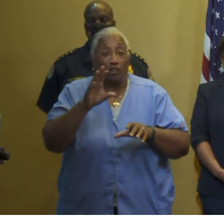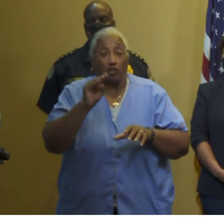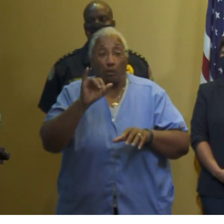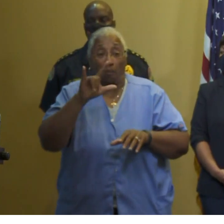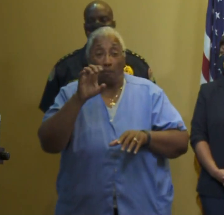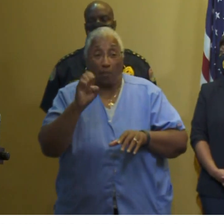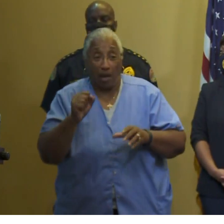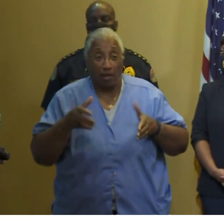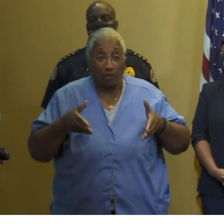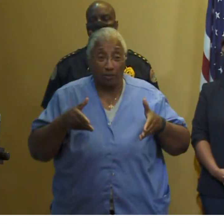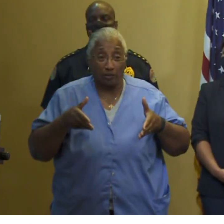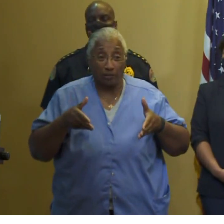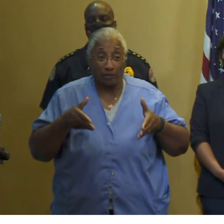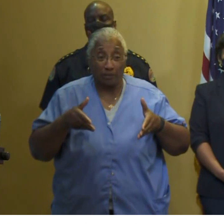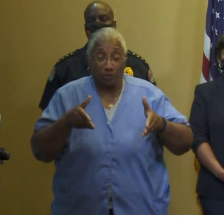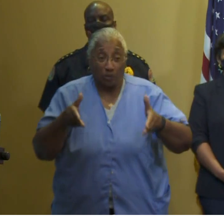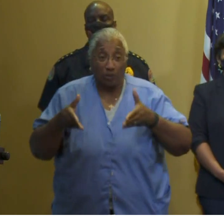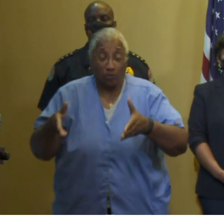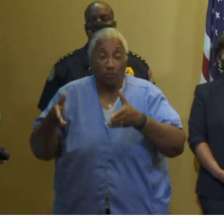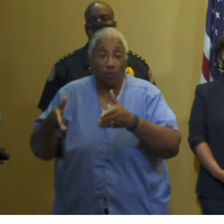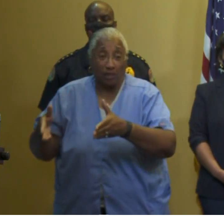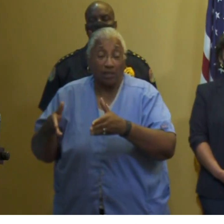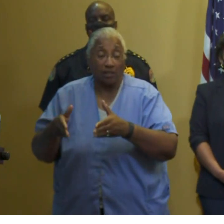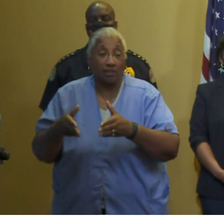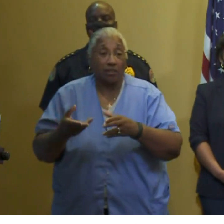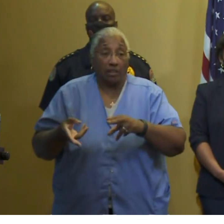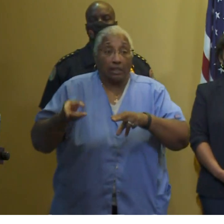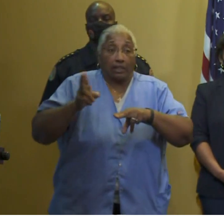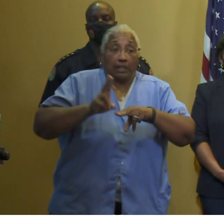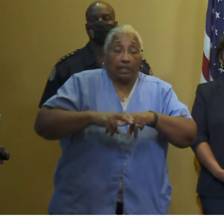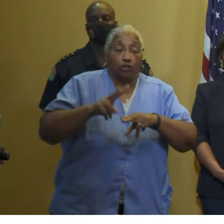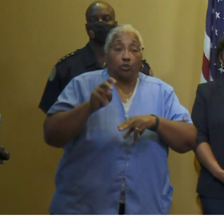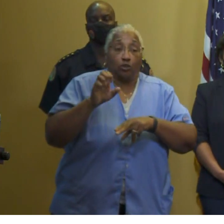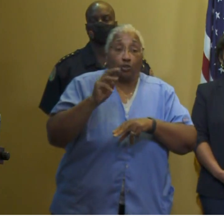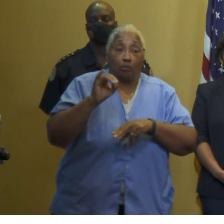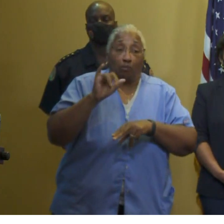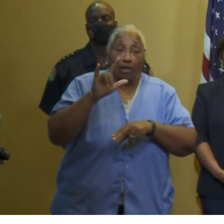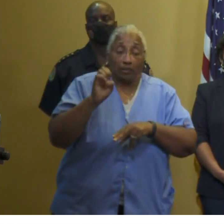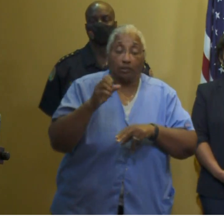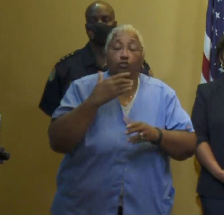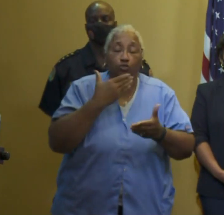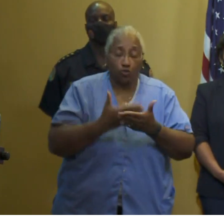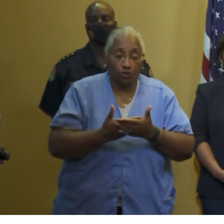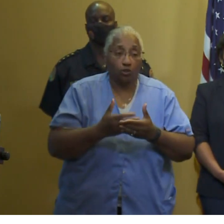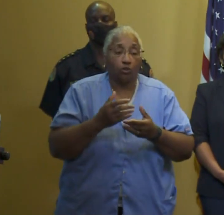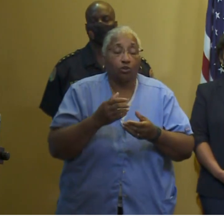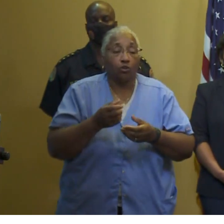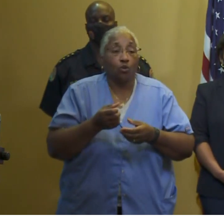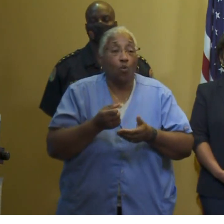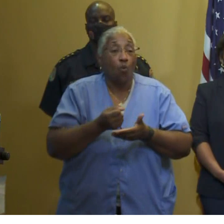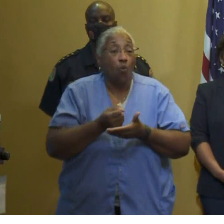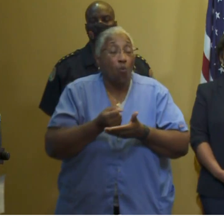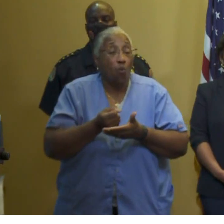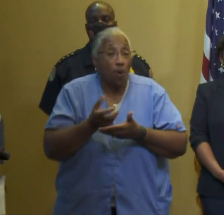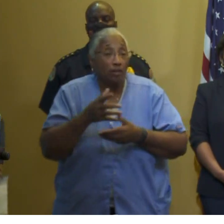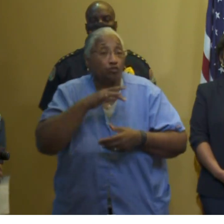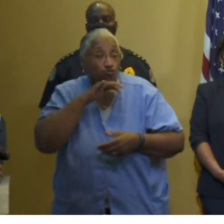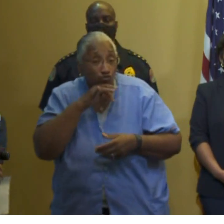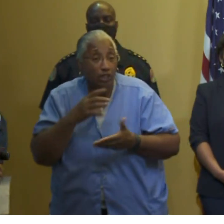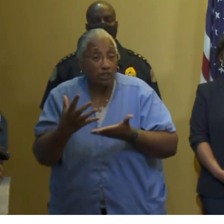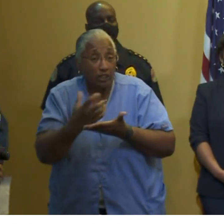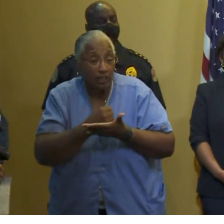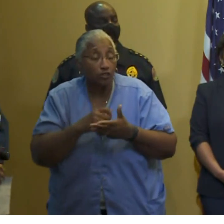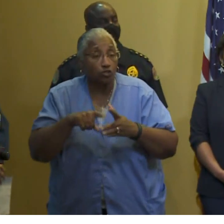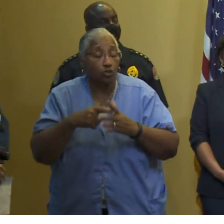200 miles since Friday, which is a huge amount of work over a weekend. Curbside solid waste collection resumed on Thursday and is continuing.